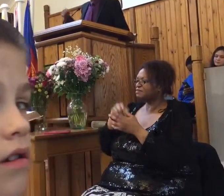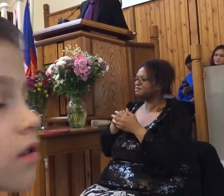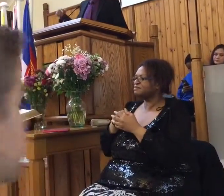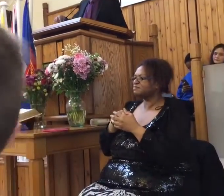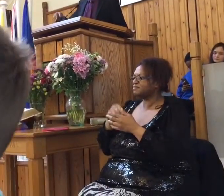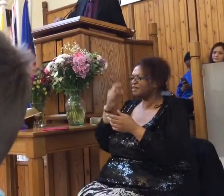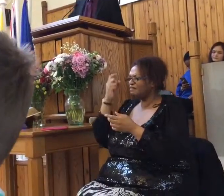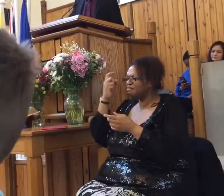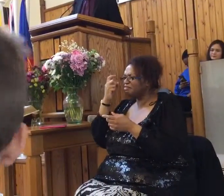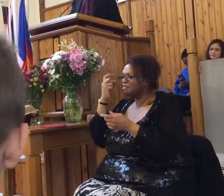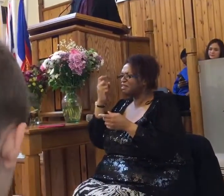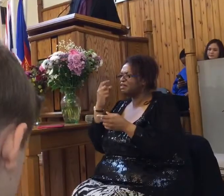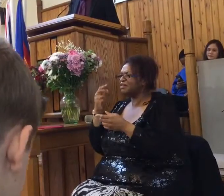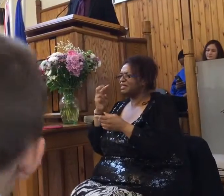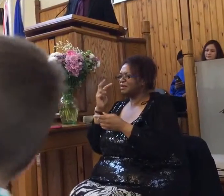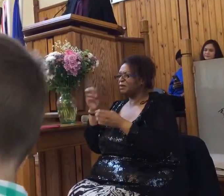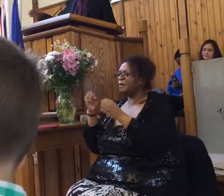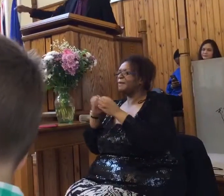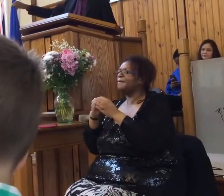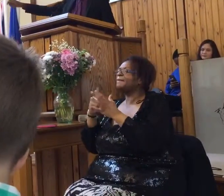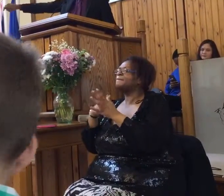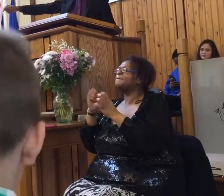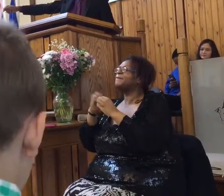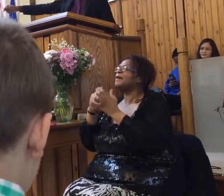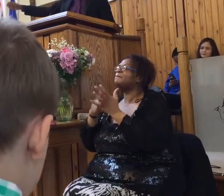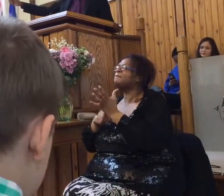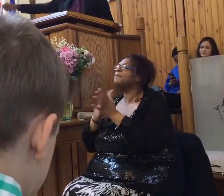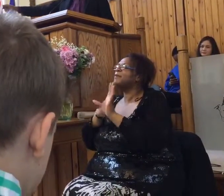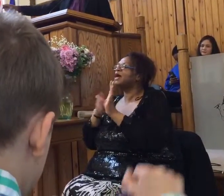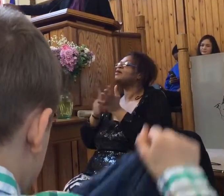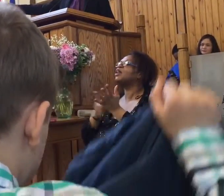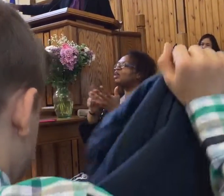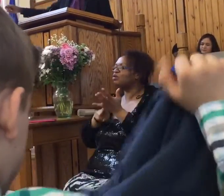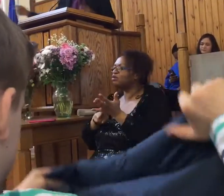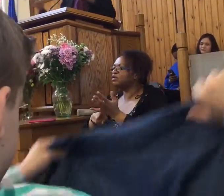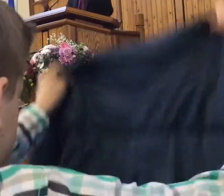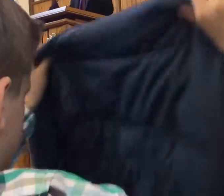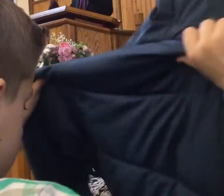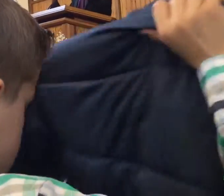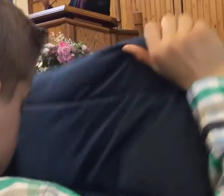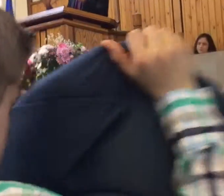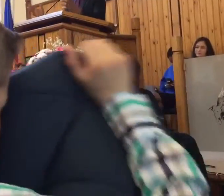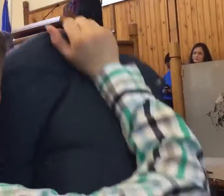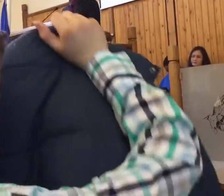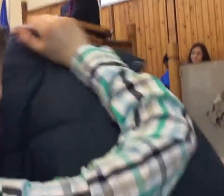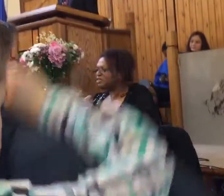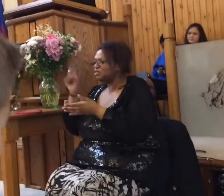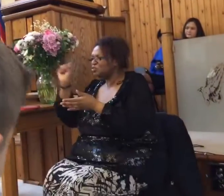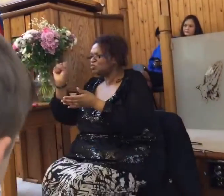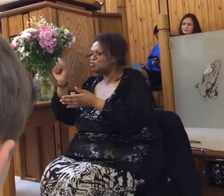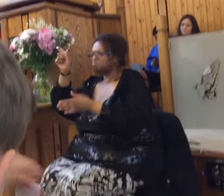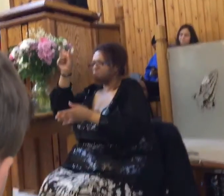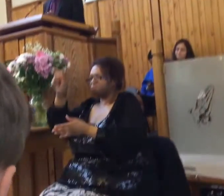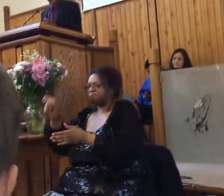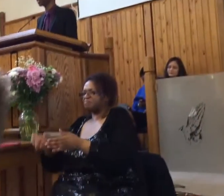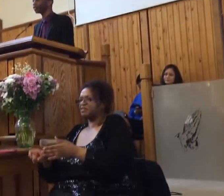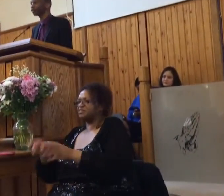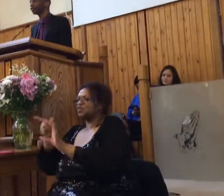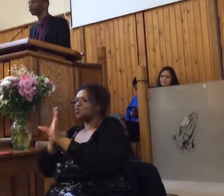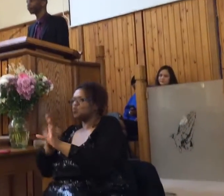if they come out of Babylon themselves, is the place that they're going to a good place? And you as a representative, as a